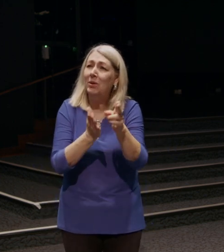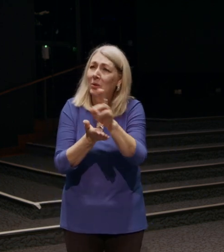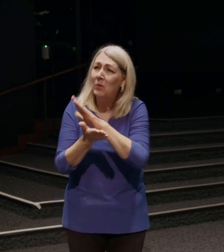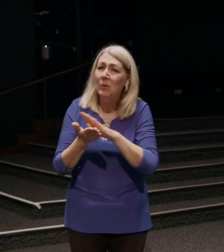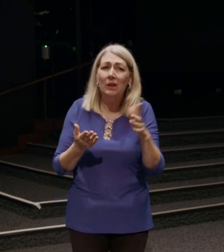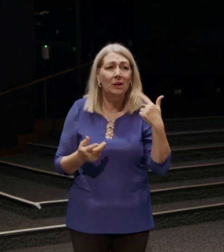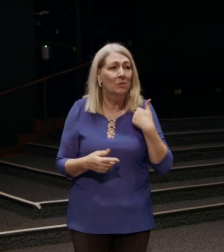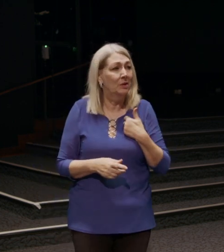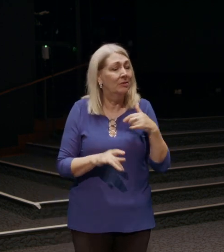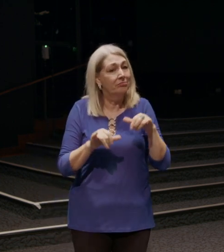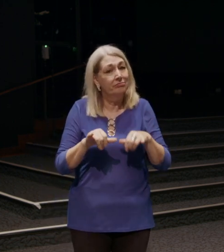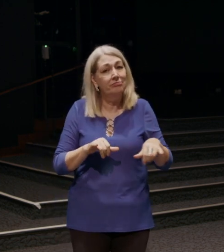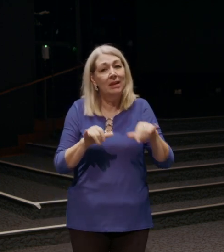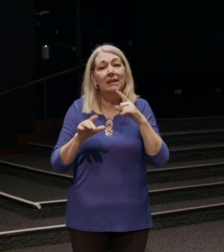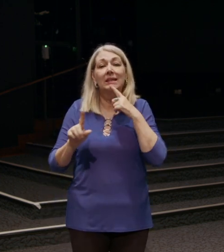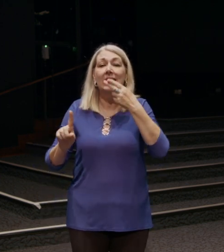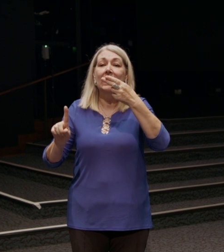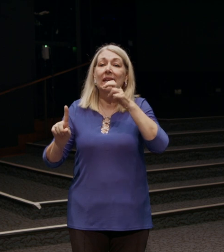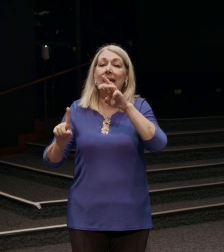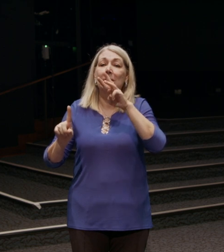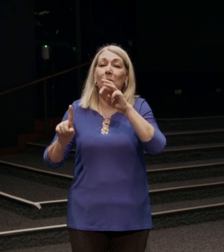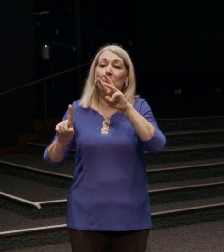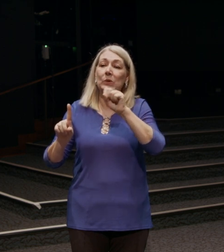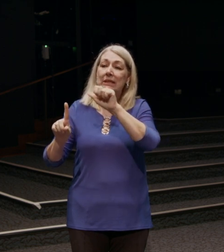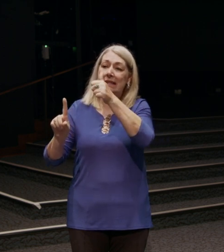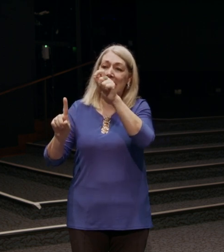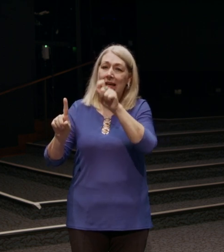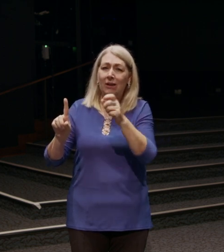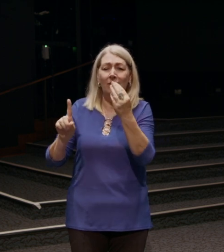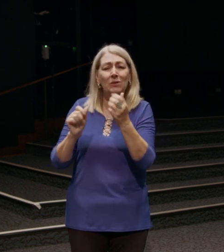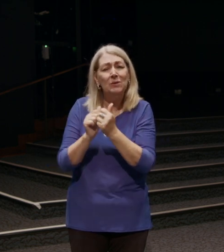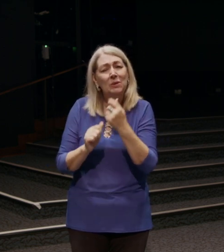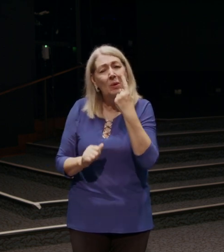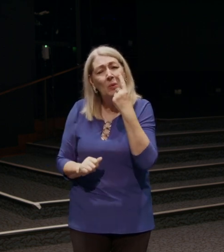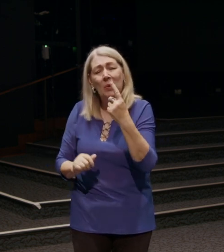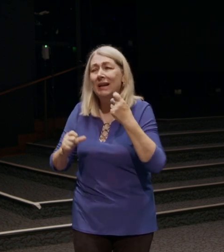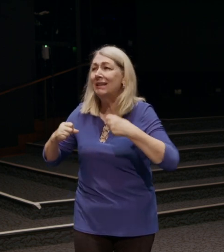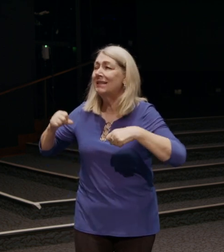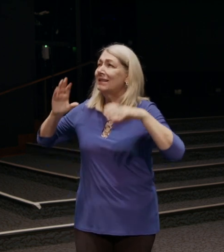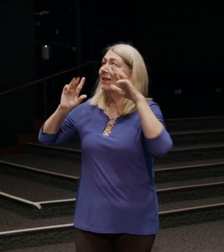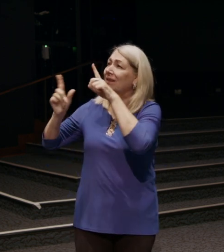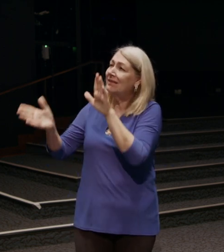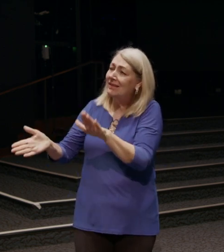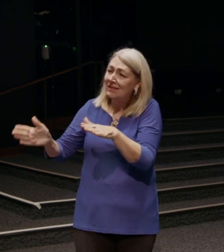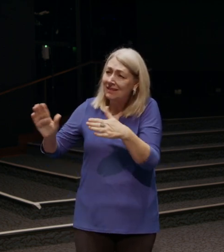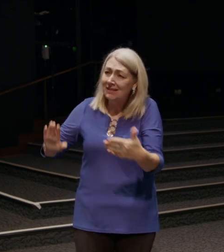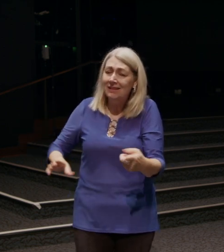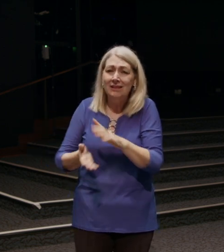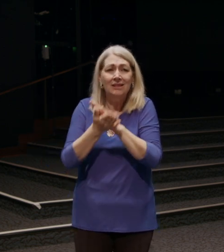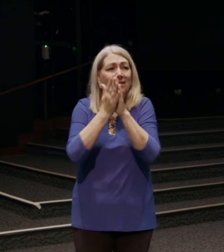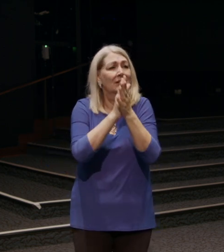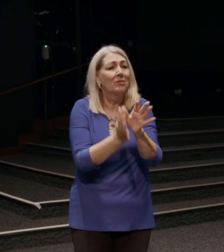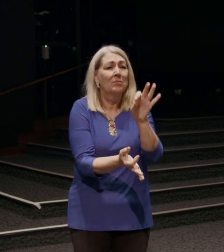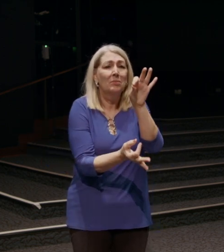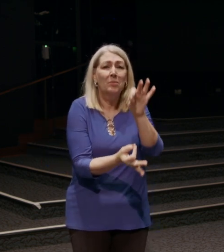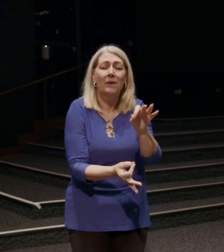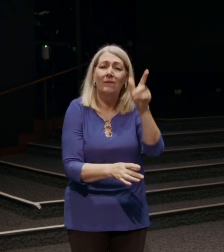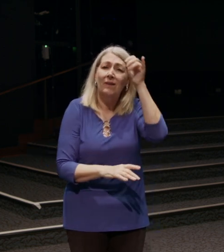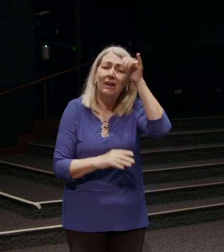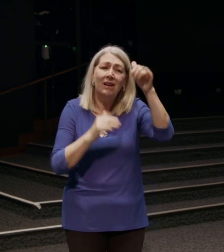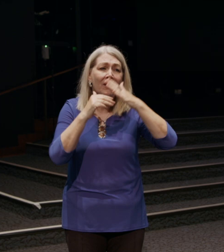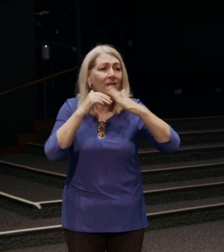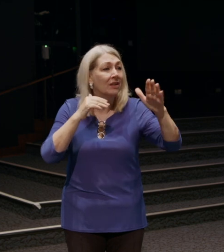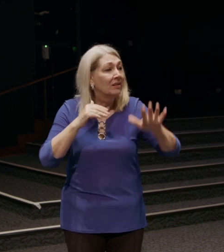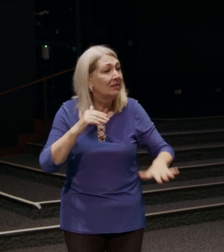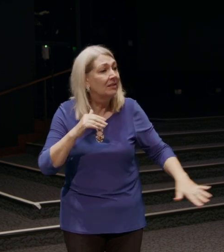together? Hebrews 10, verse 14, with one sacrifice he made perfect forever those who are